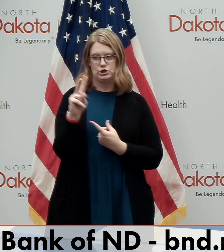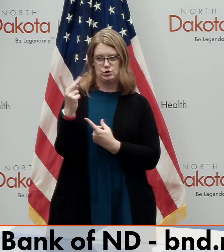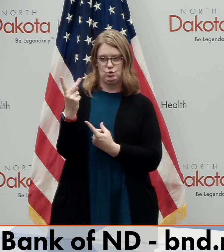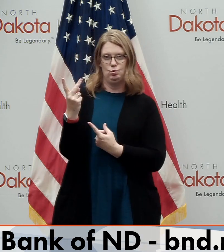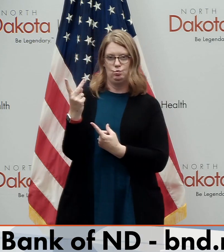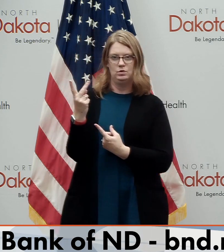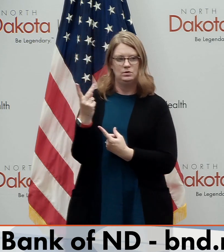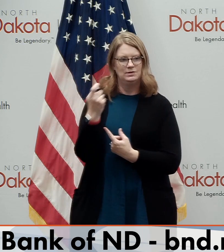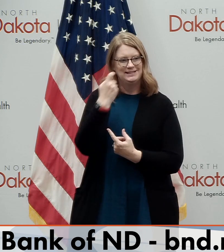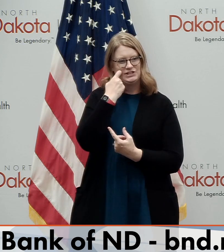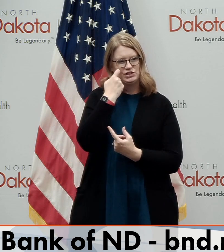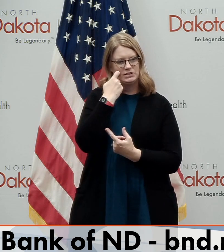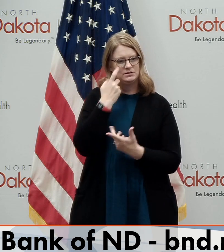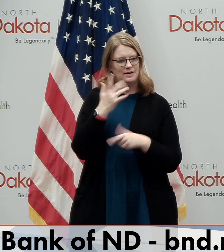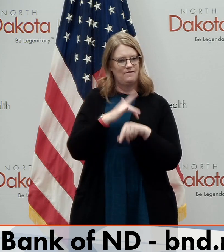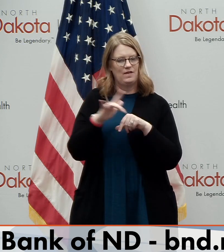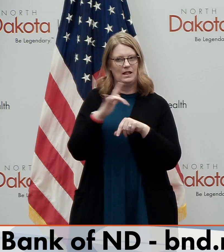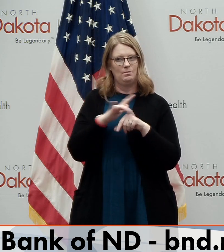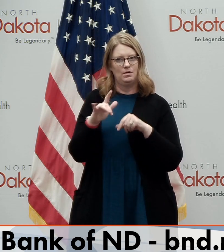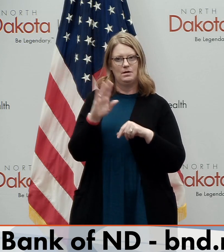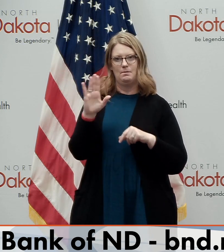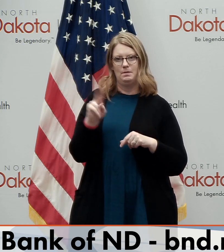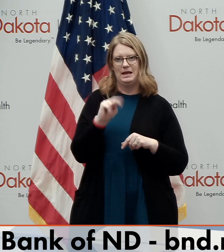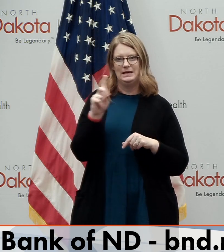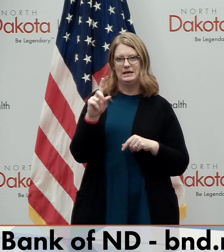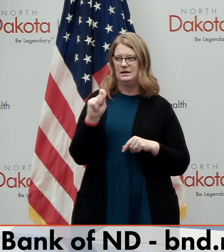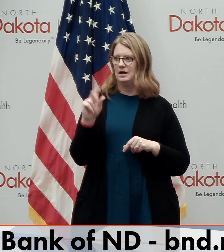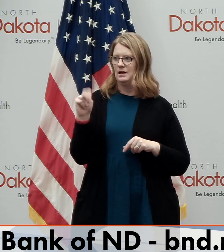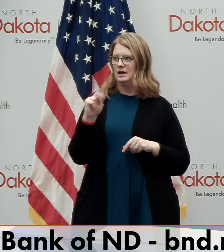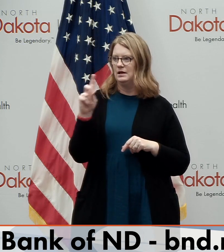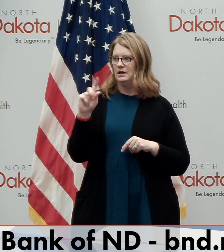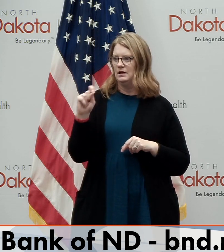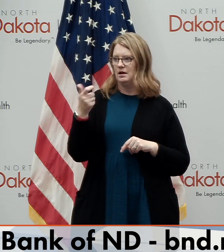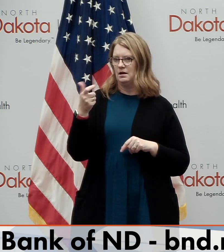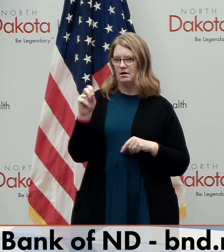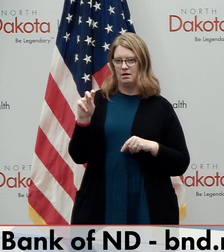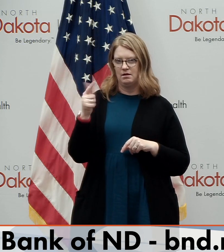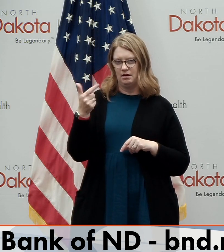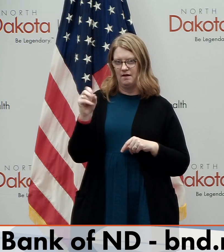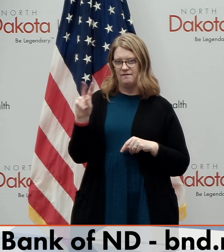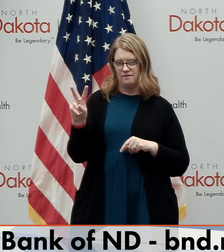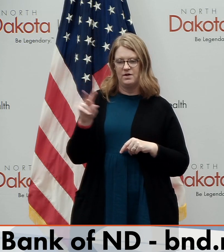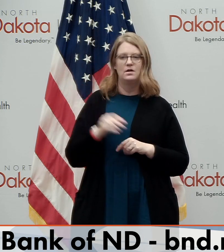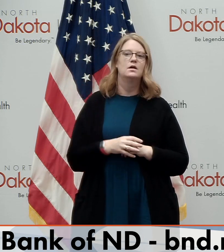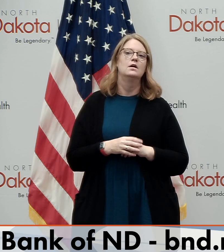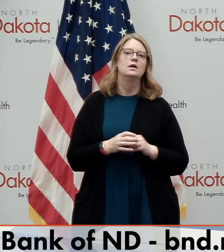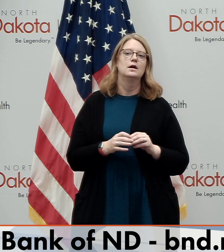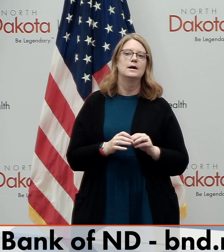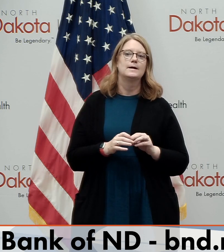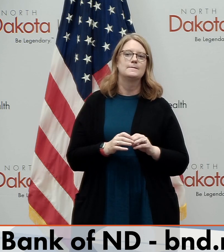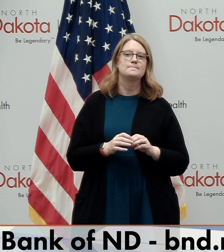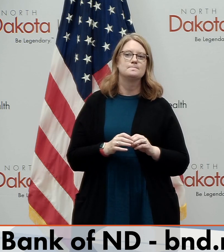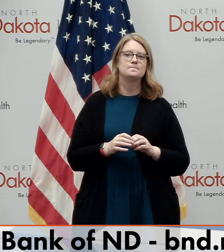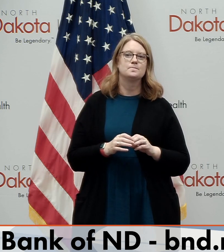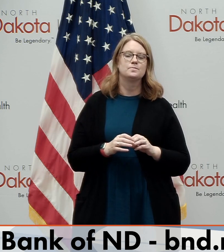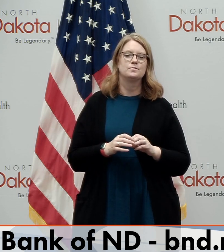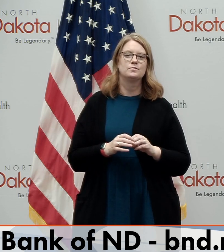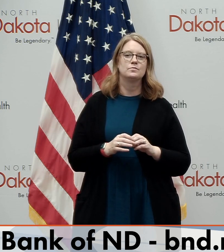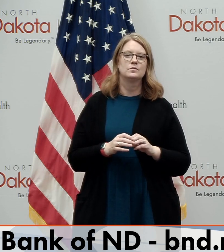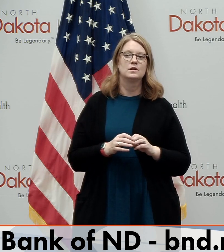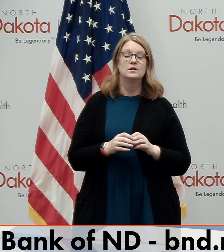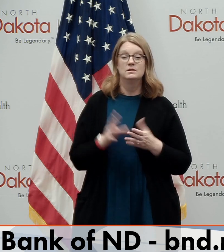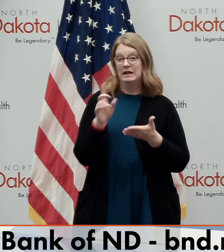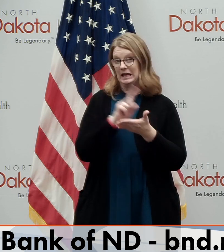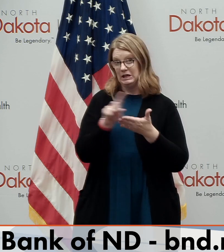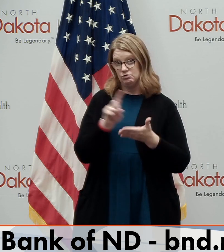CPR2, just now available at bnd.nd.gov. Again, we have always talked each